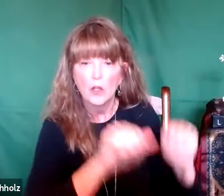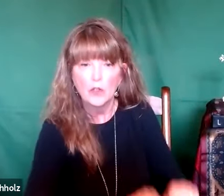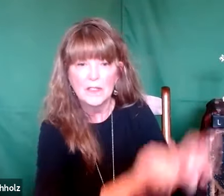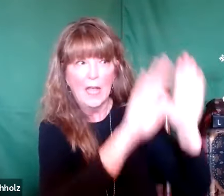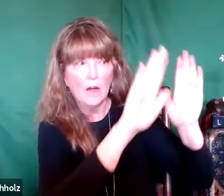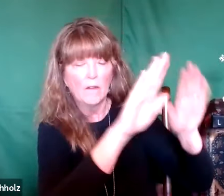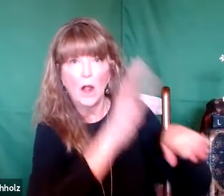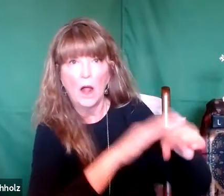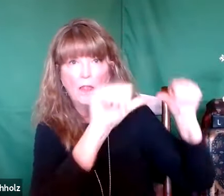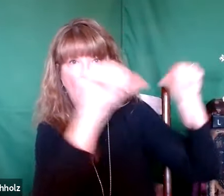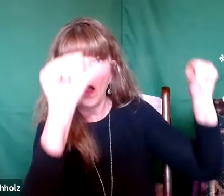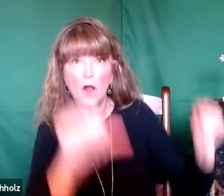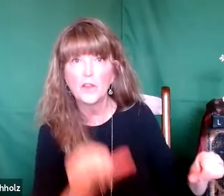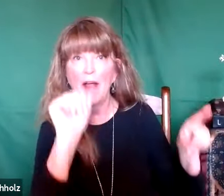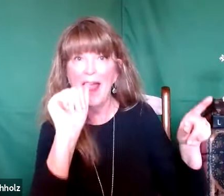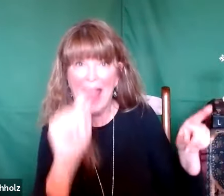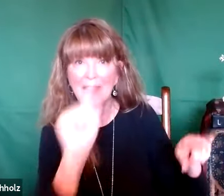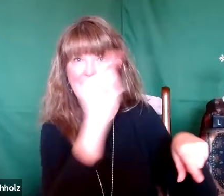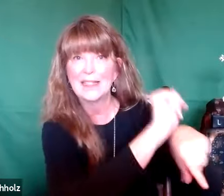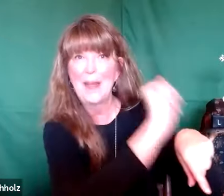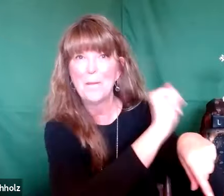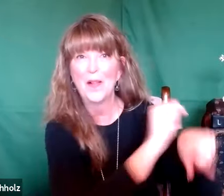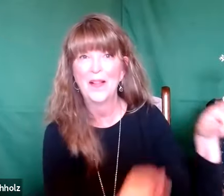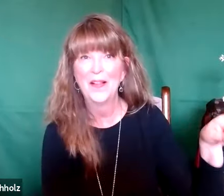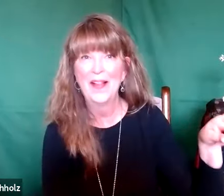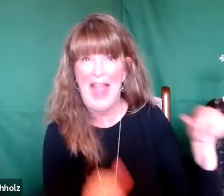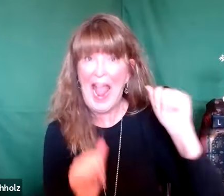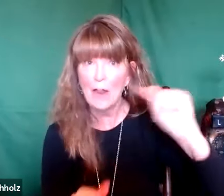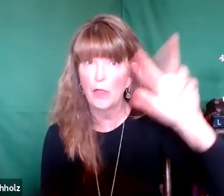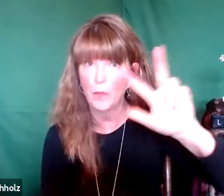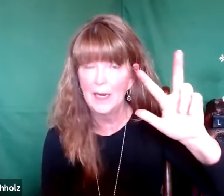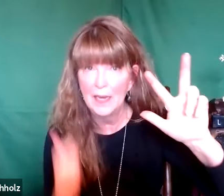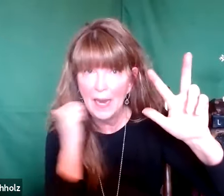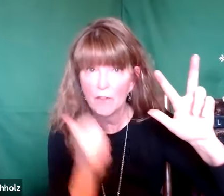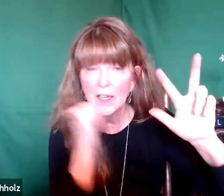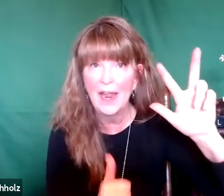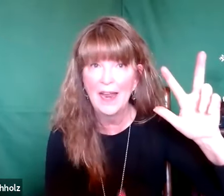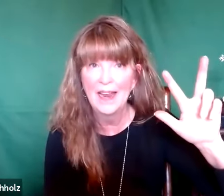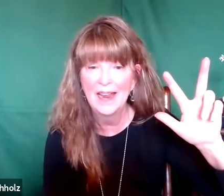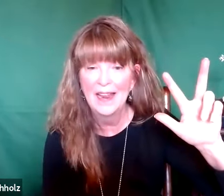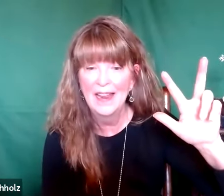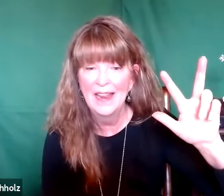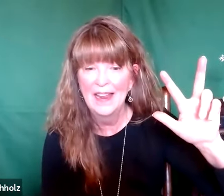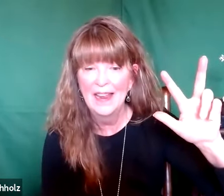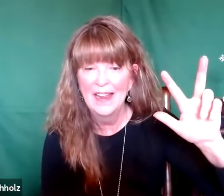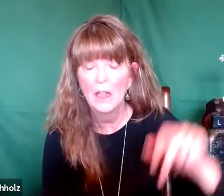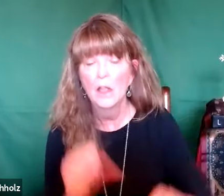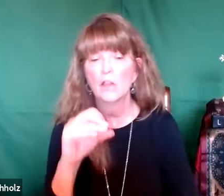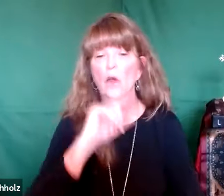That is also the time when lambs were sacrificed on the altar in the temple. This all happened at 3 o'clock every